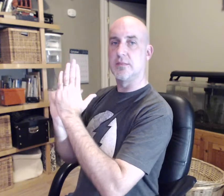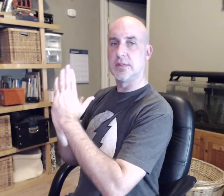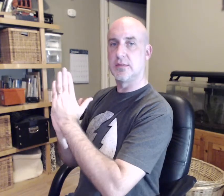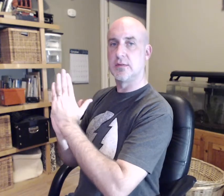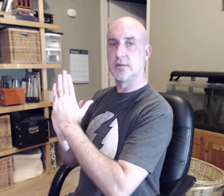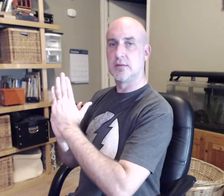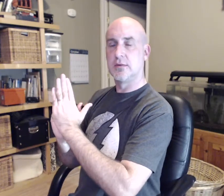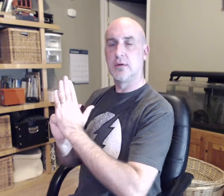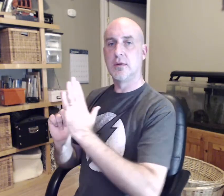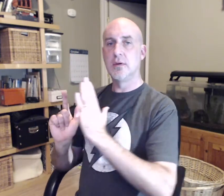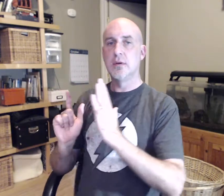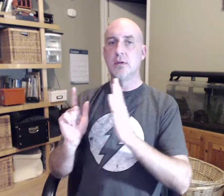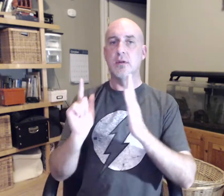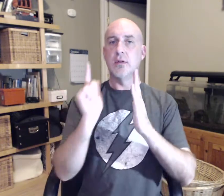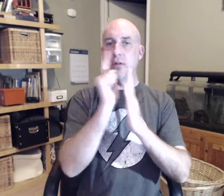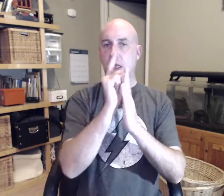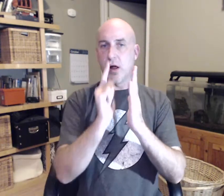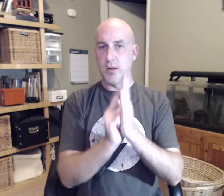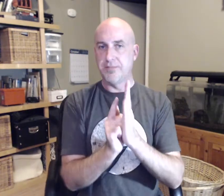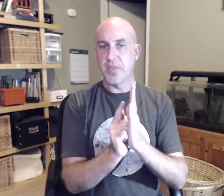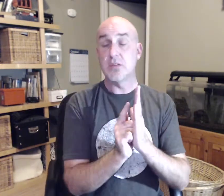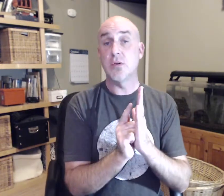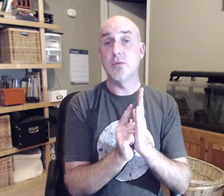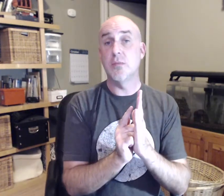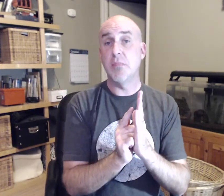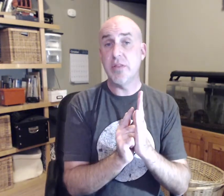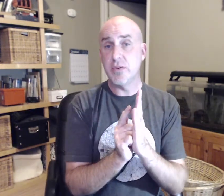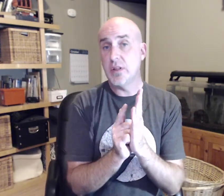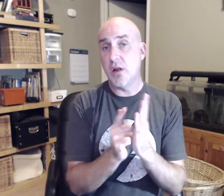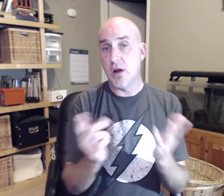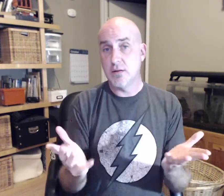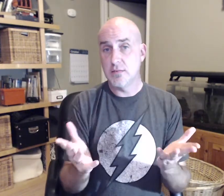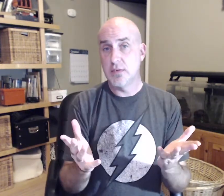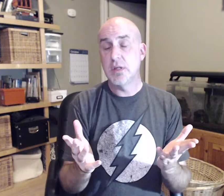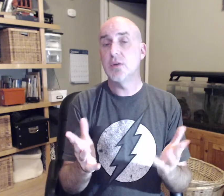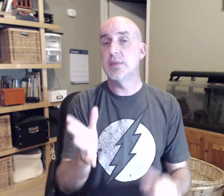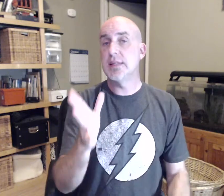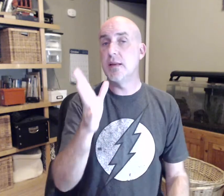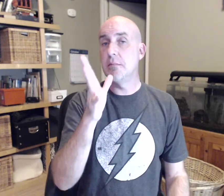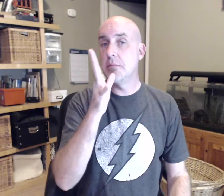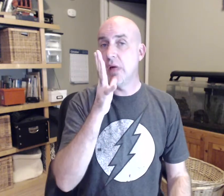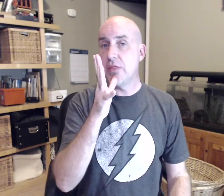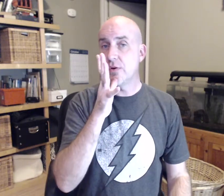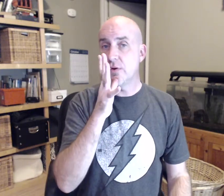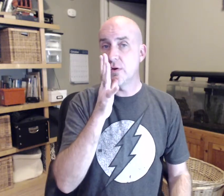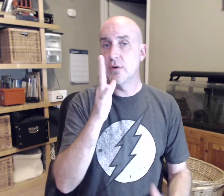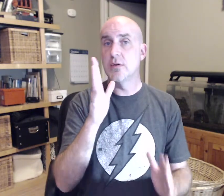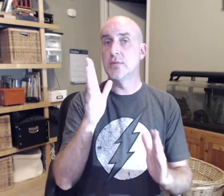comes. Law. So for mother-in-law, you would sign mother,